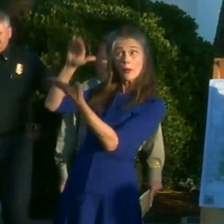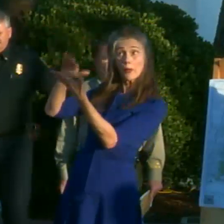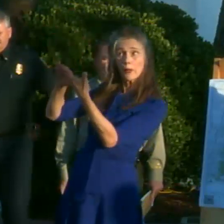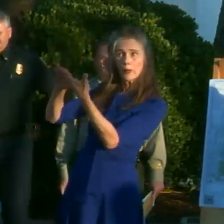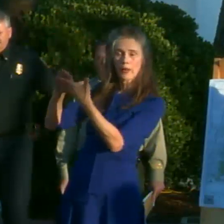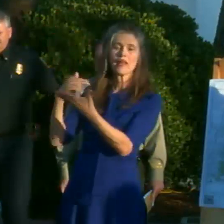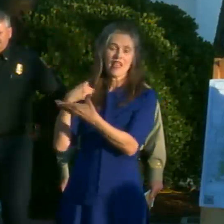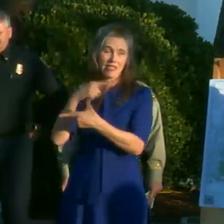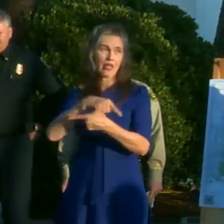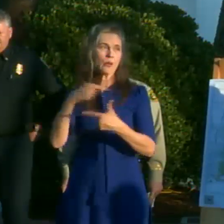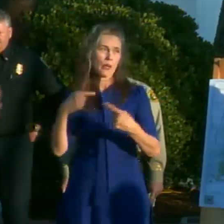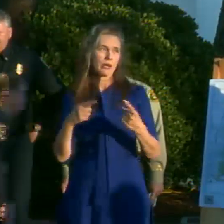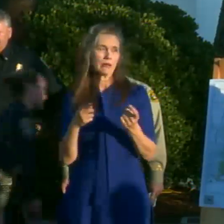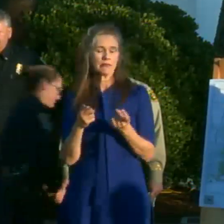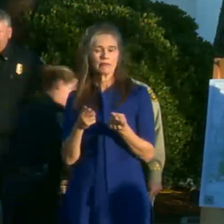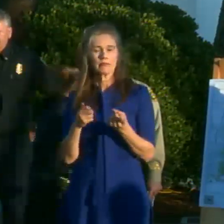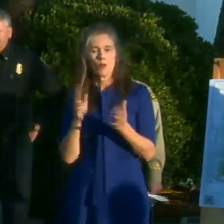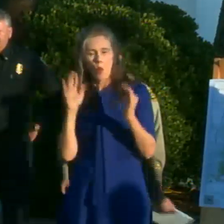Thank you.